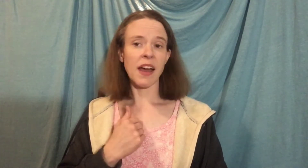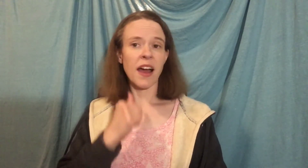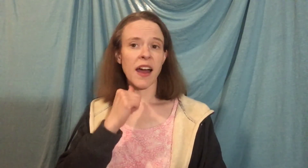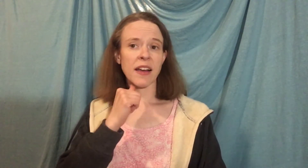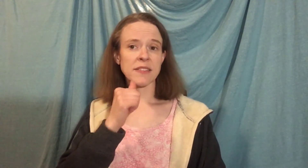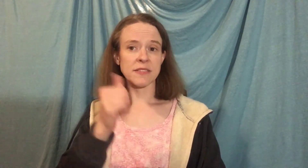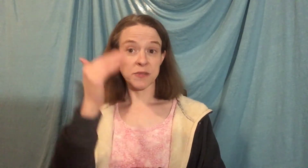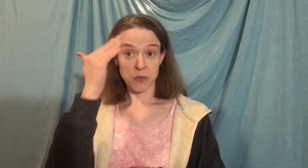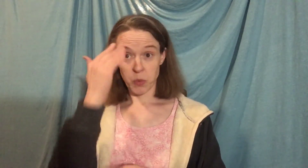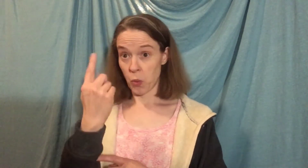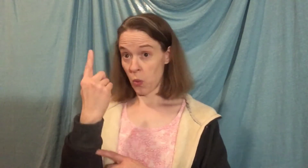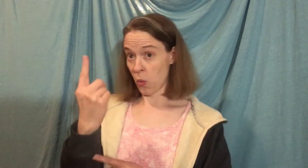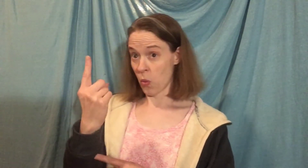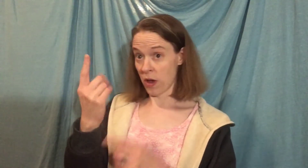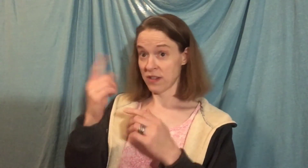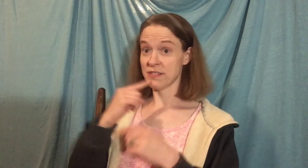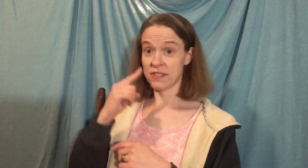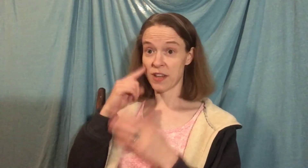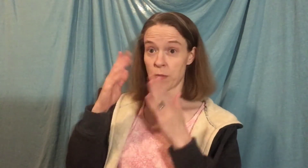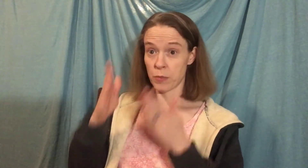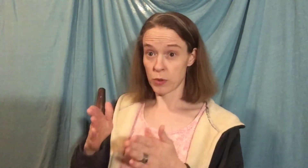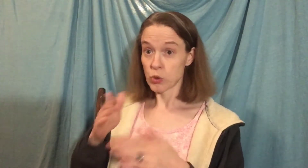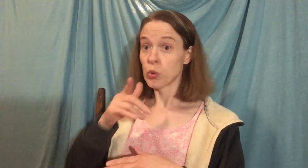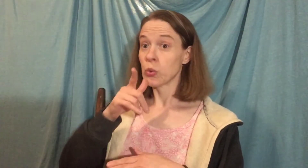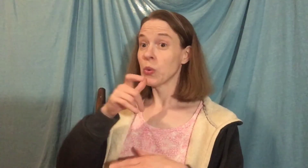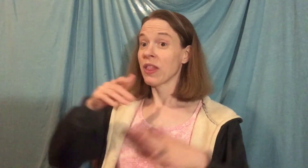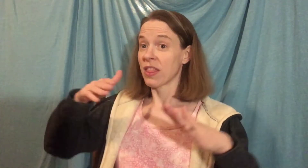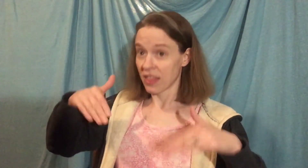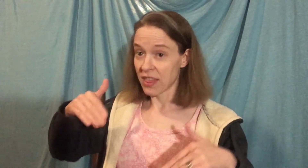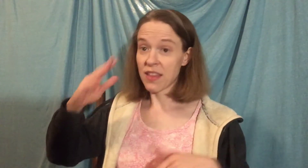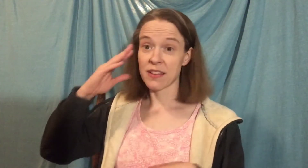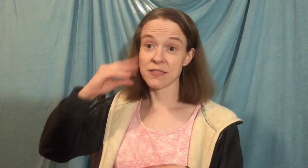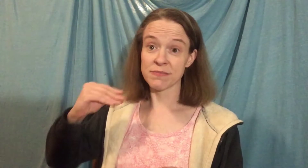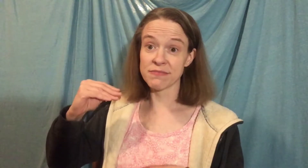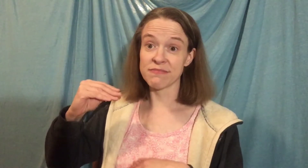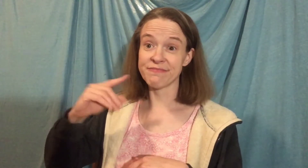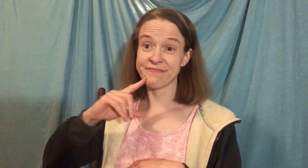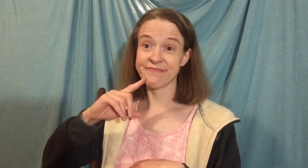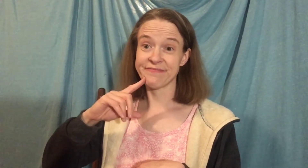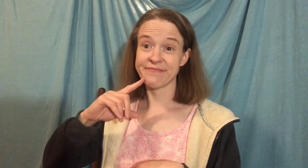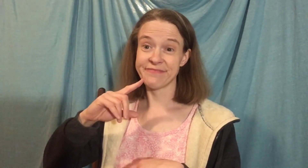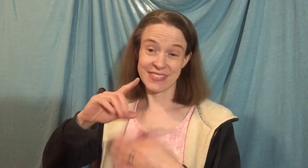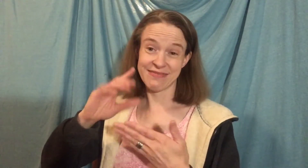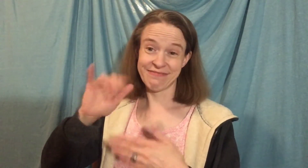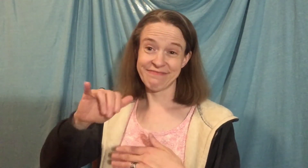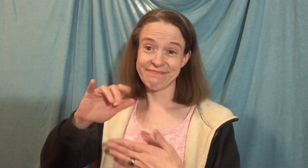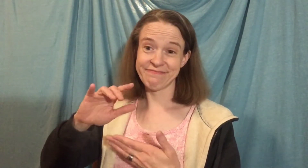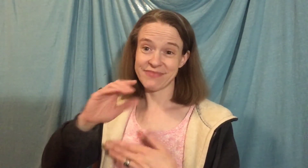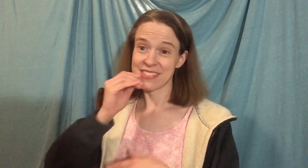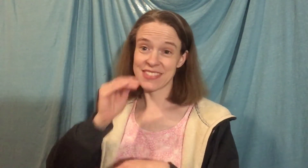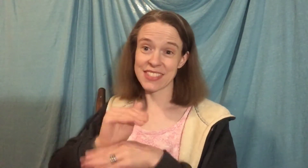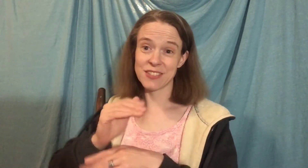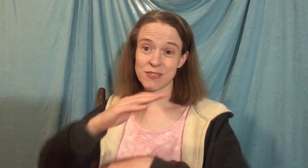Personally, I don't know one deaf person who hasn't experienced this dinner table